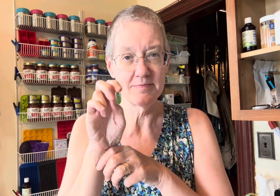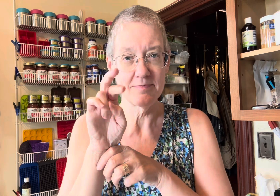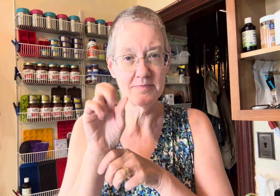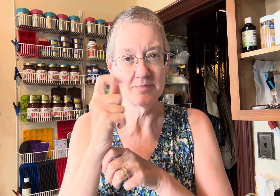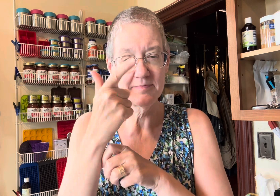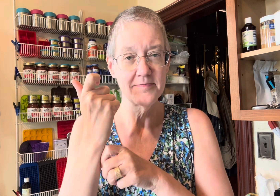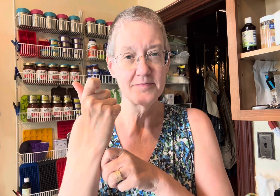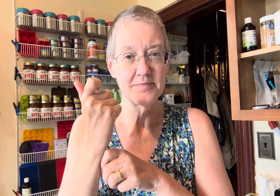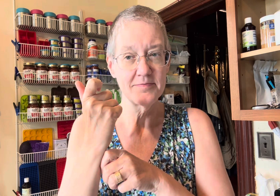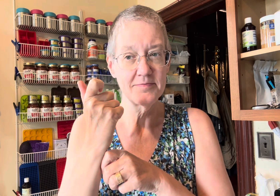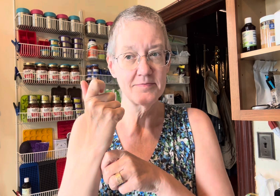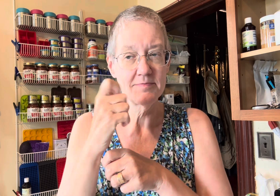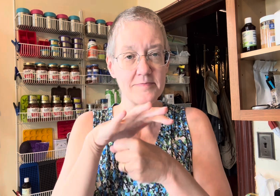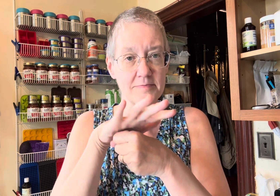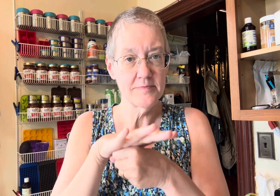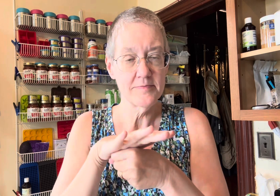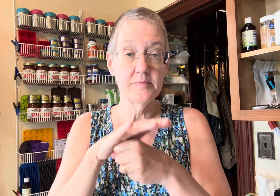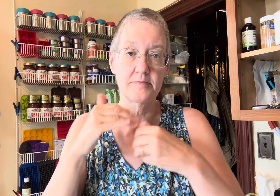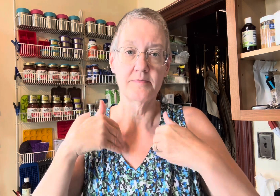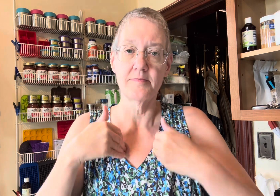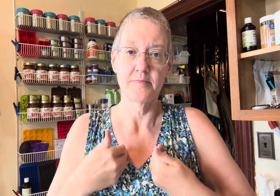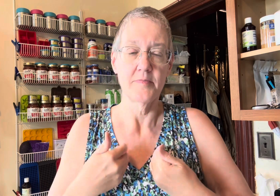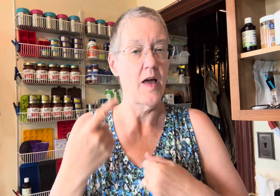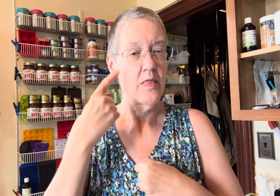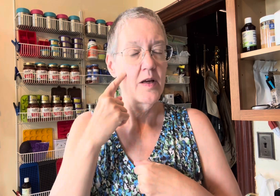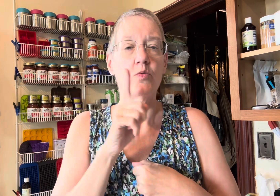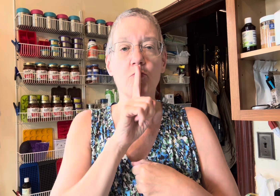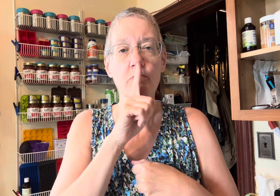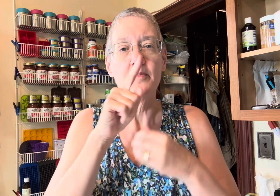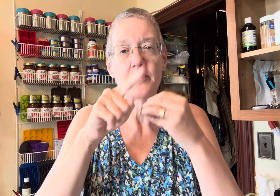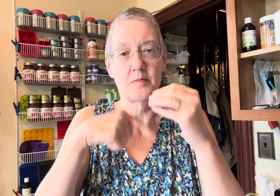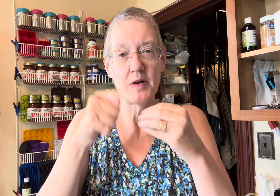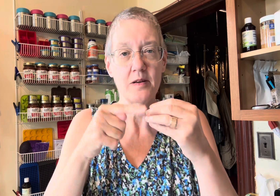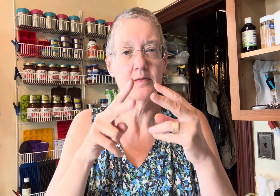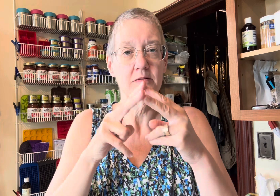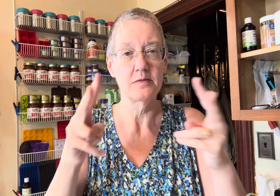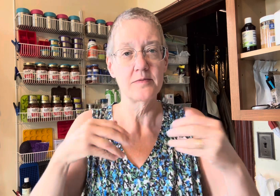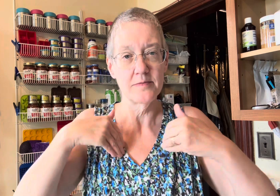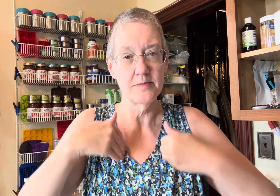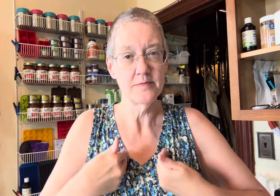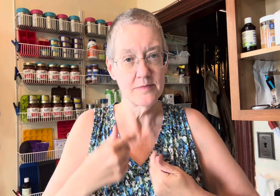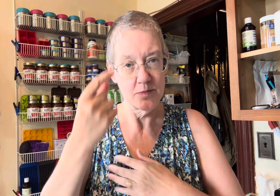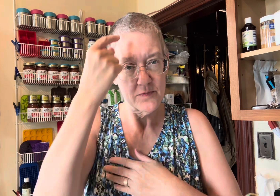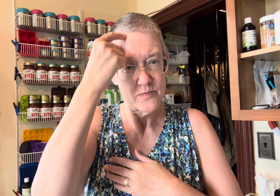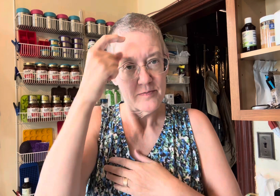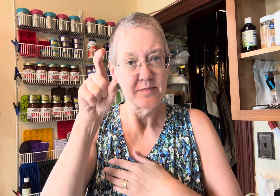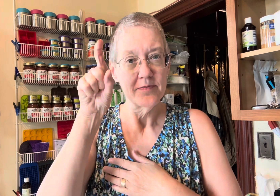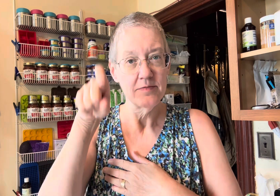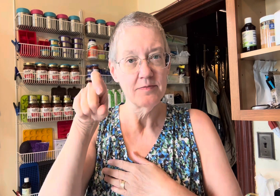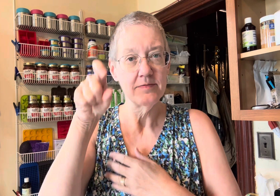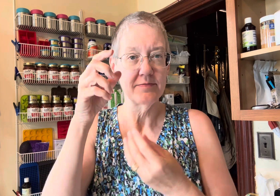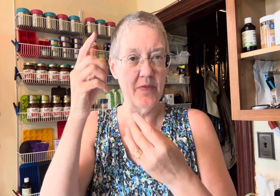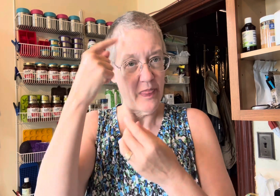having to watch my carbs because stress, and I really think it's more about being tired. My brain thinks I need to eat